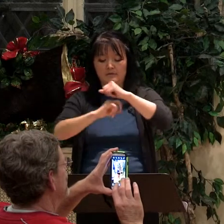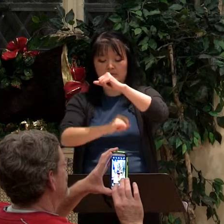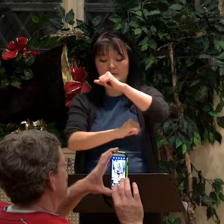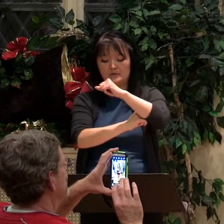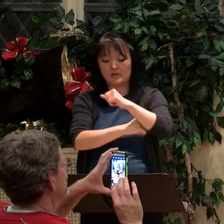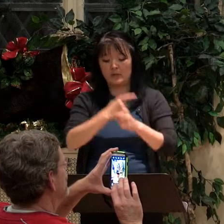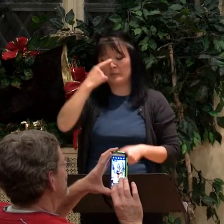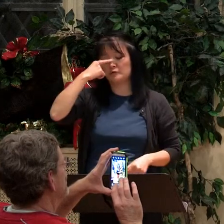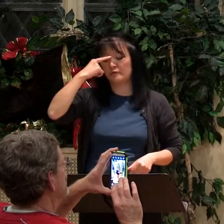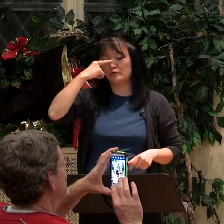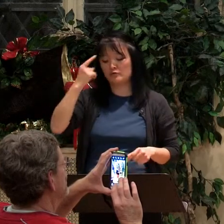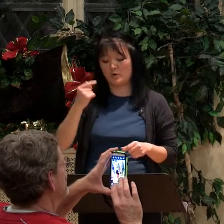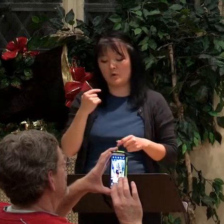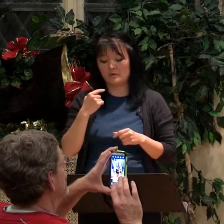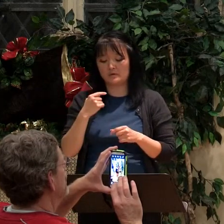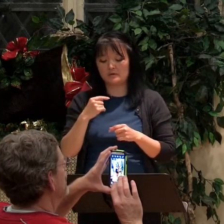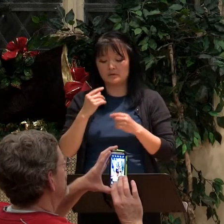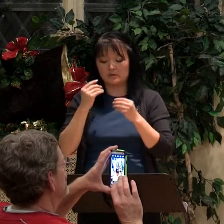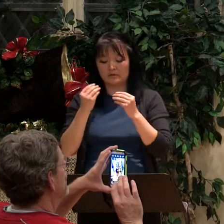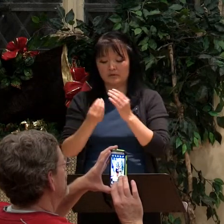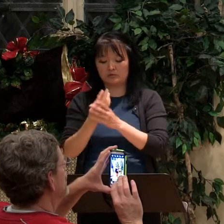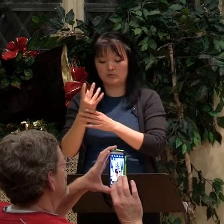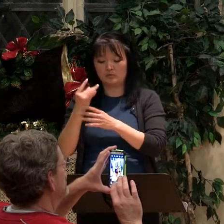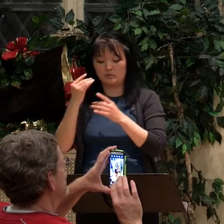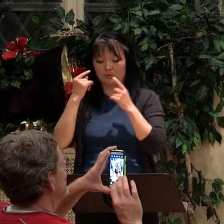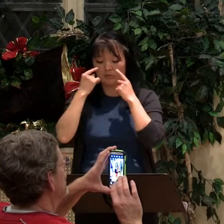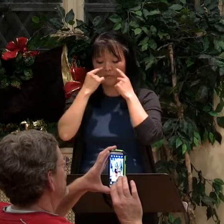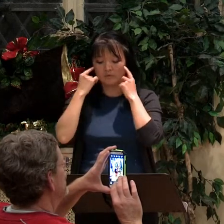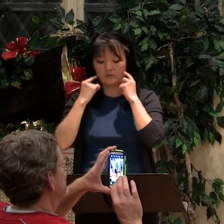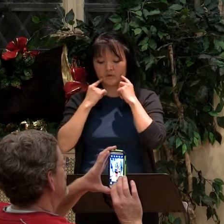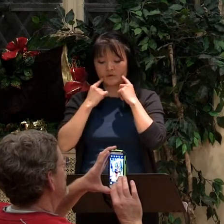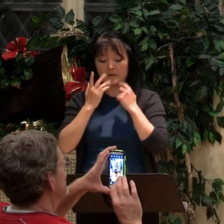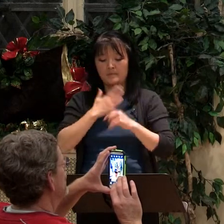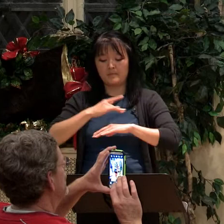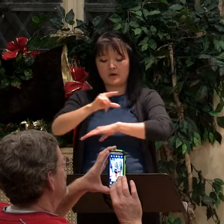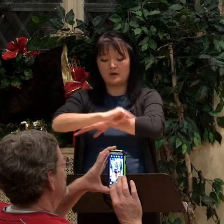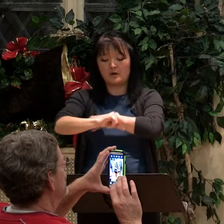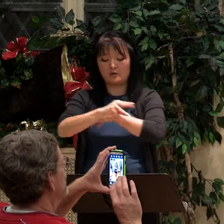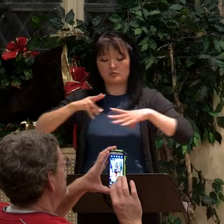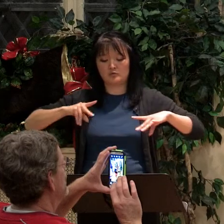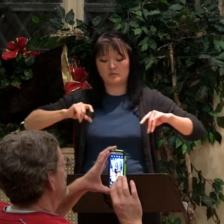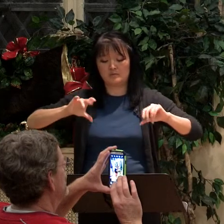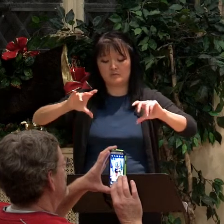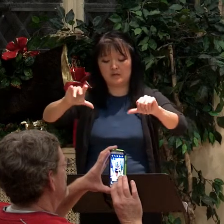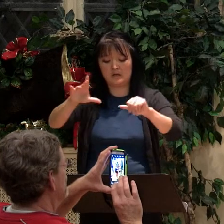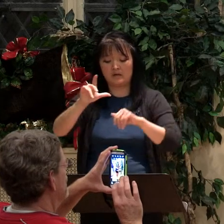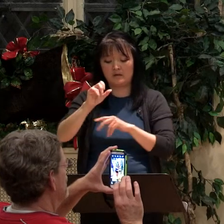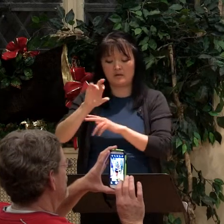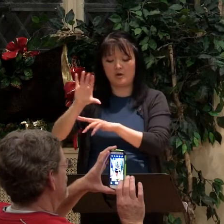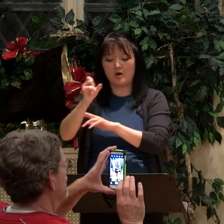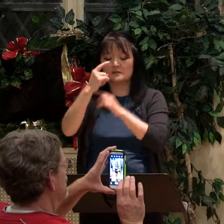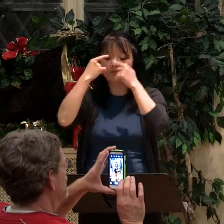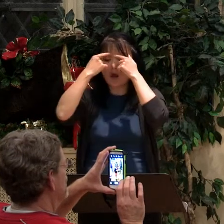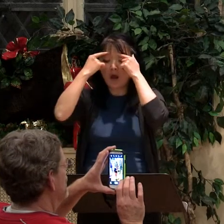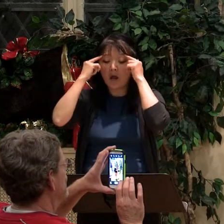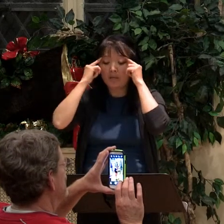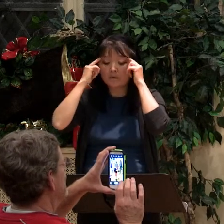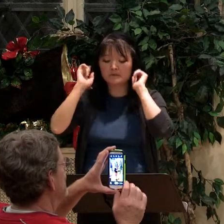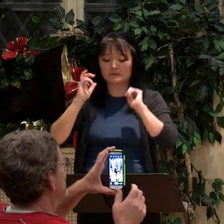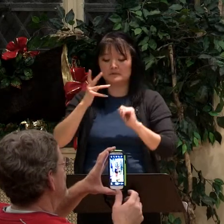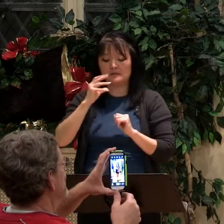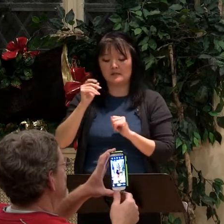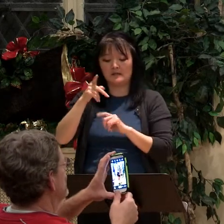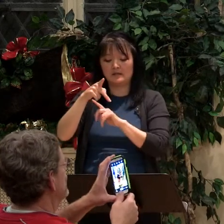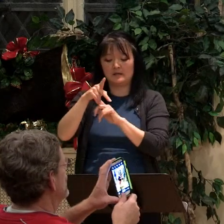of your nose and grew roots from the freckles sprinkled over it. My garden was planted on the arch of your eyebrows, and the pads